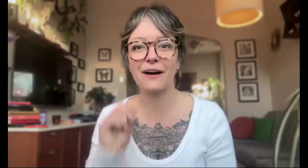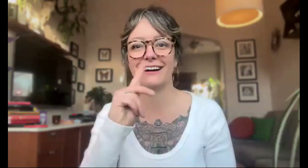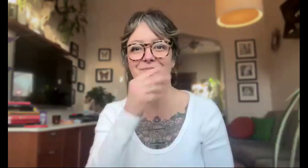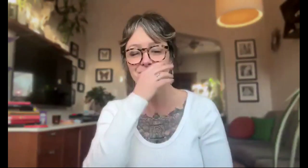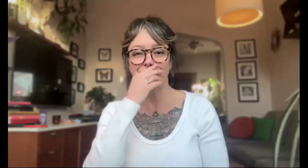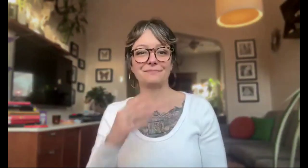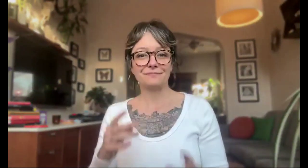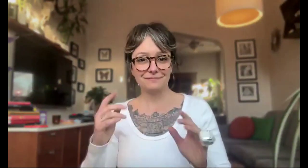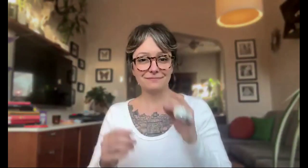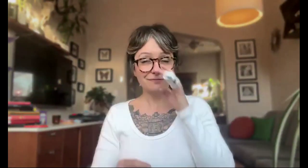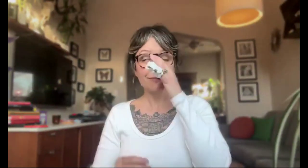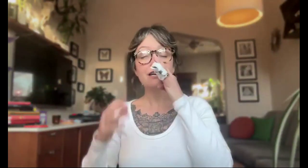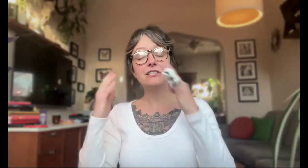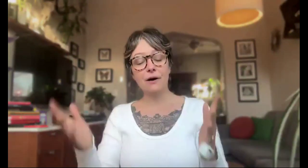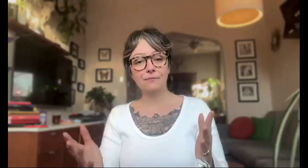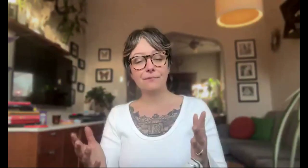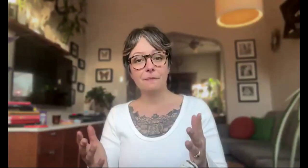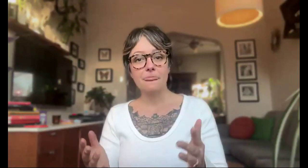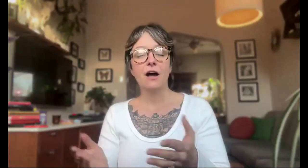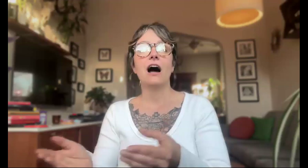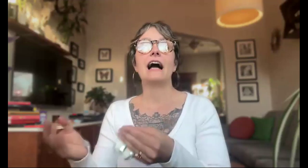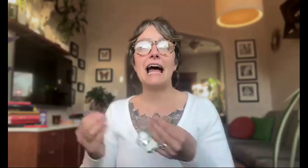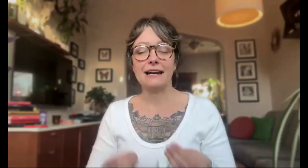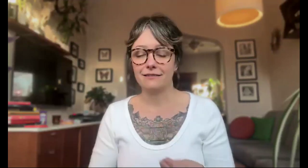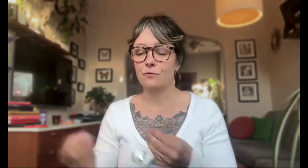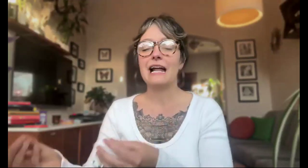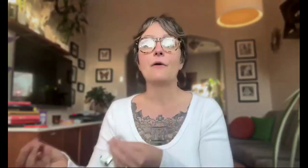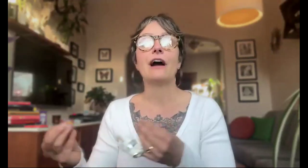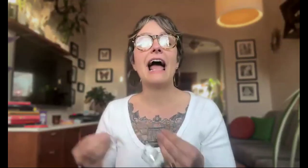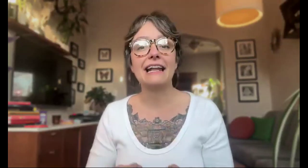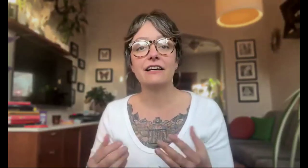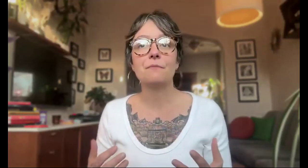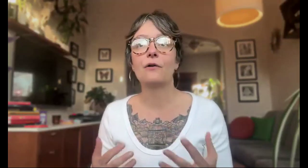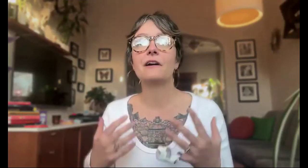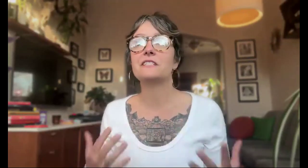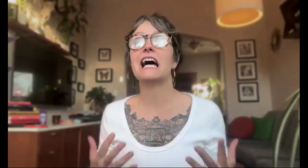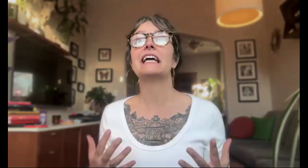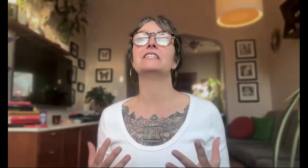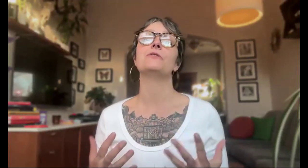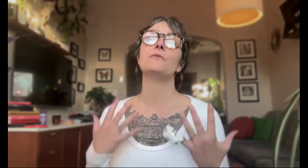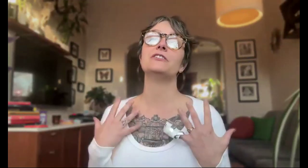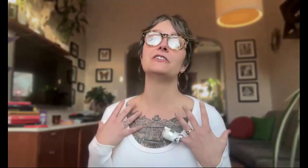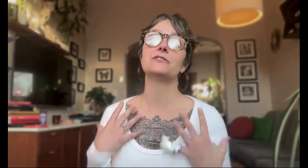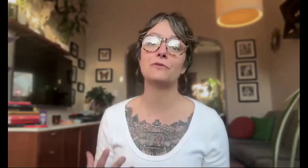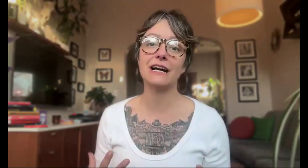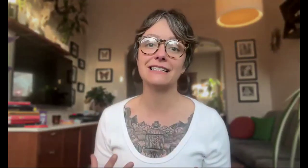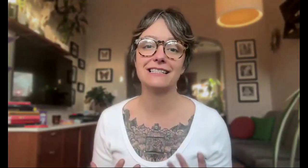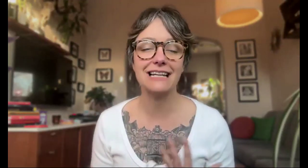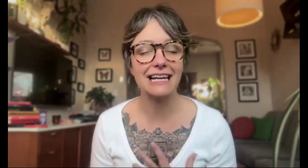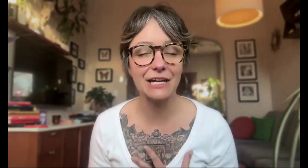Okay. So, again, we now are adding the component of science to it, which is great. Sign